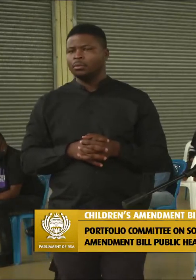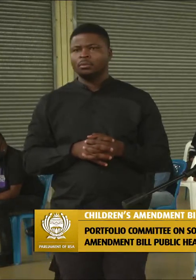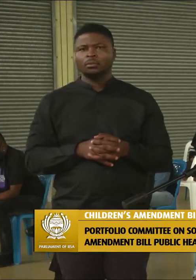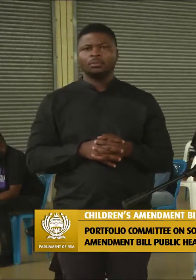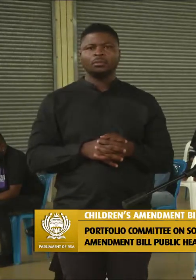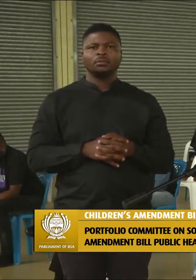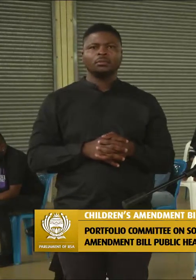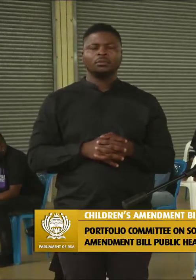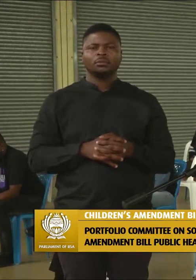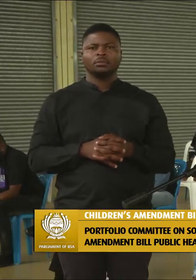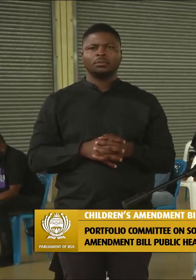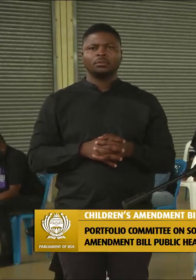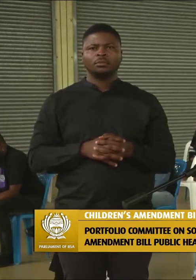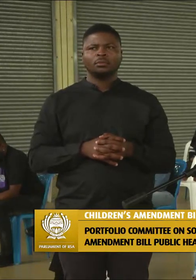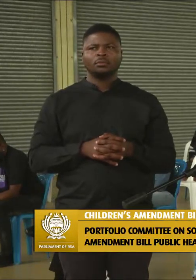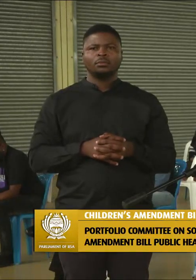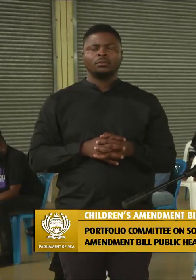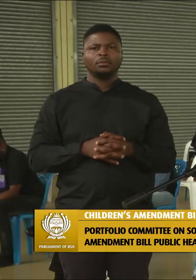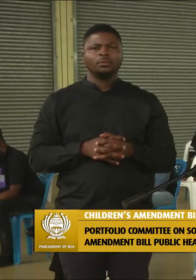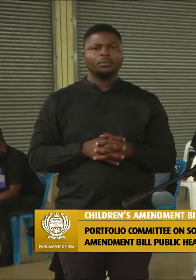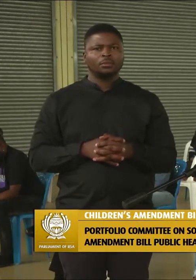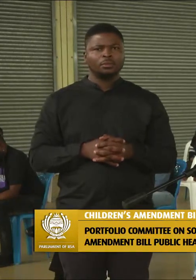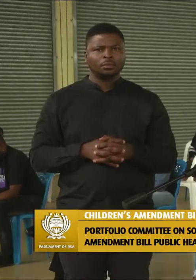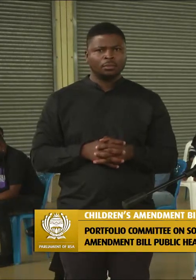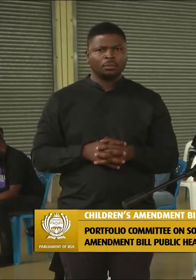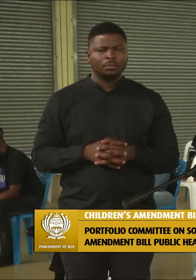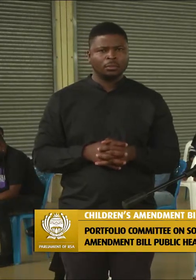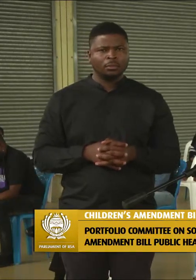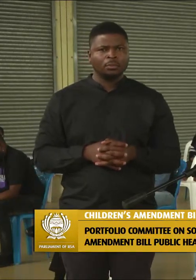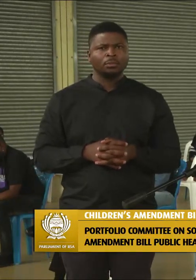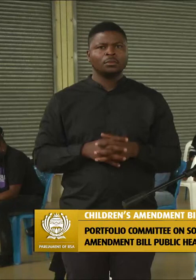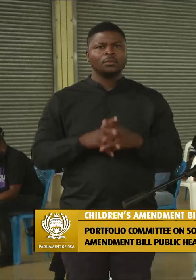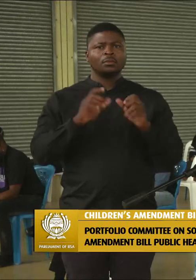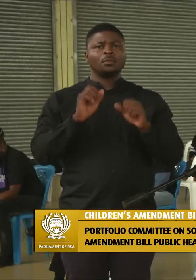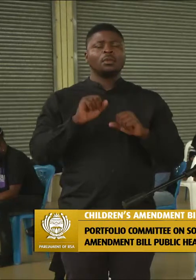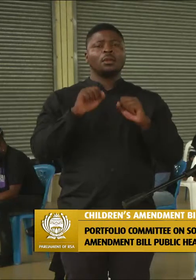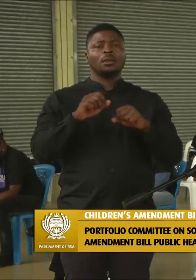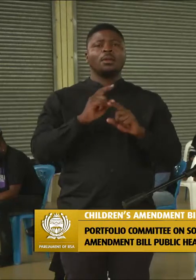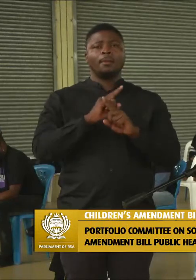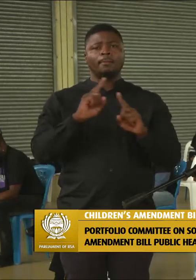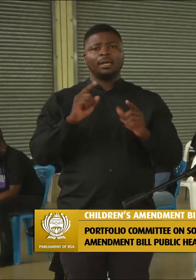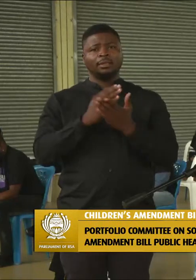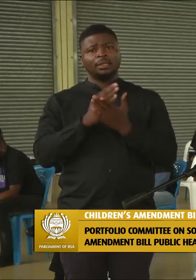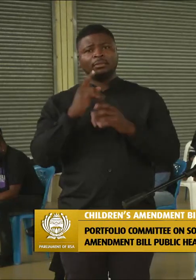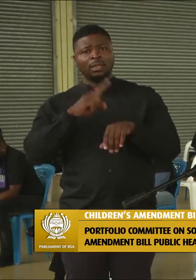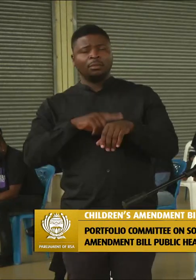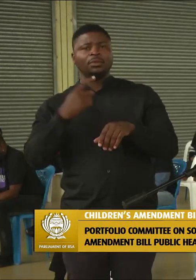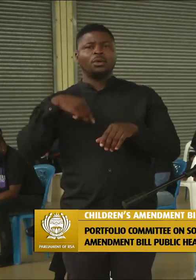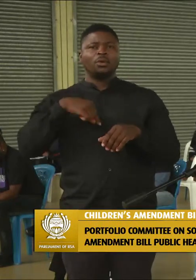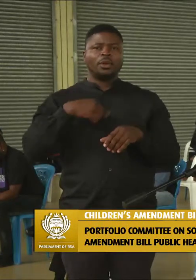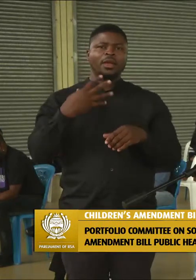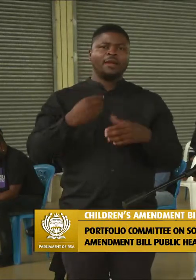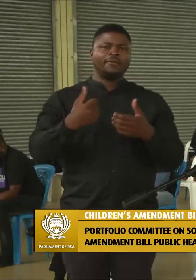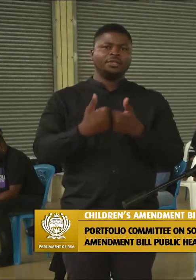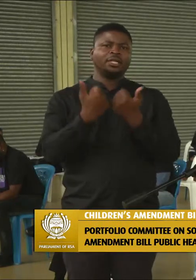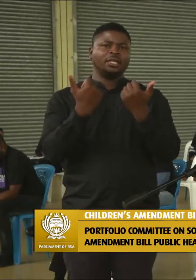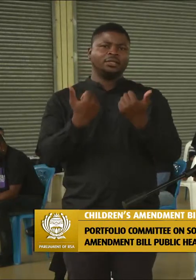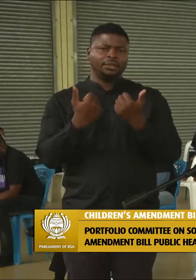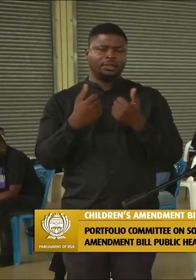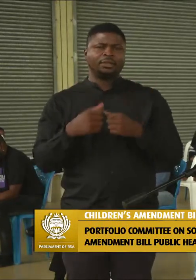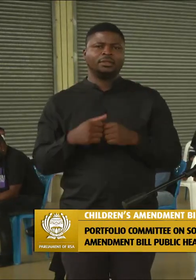khona inkingana encanyana esiye sinqamane nayo. Sometimes we have a challenge.